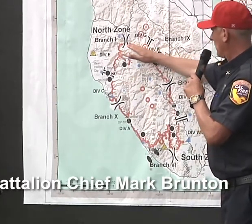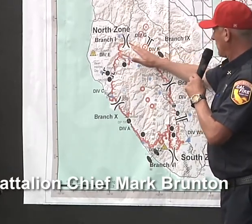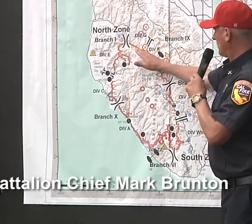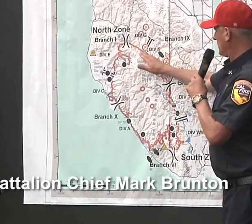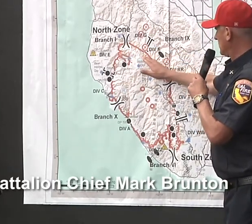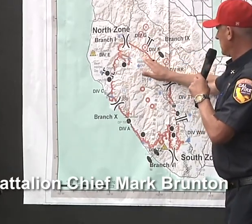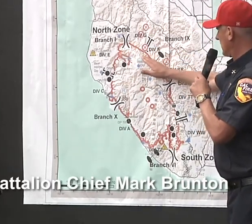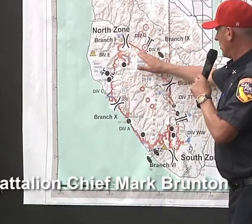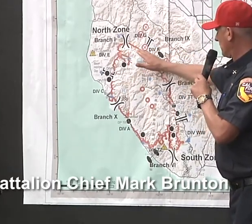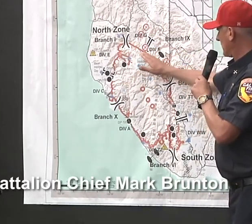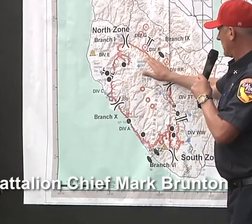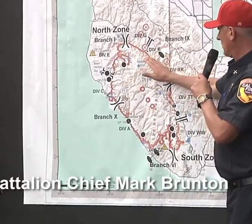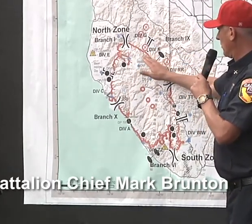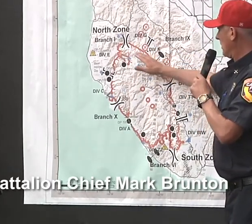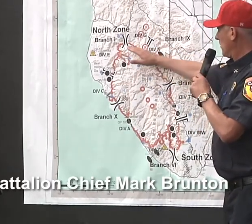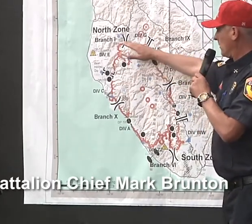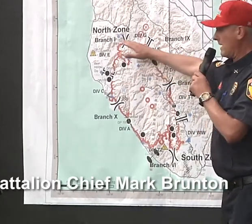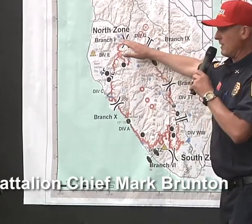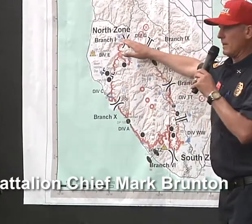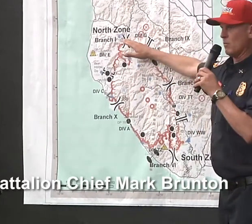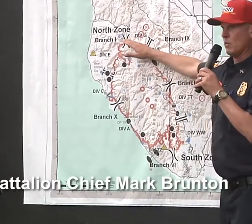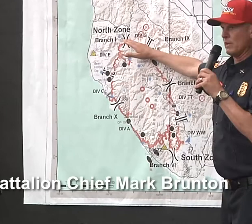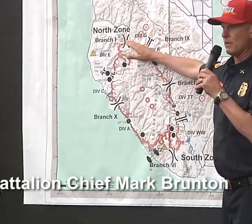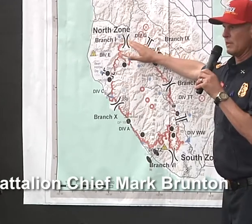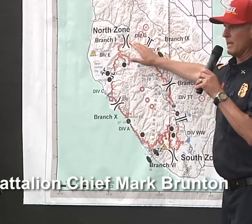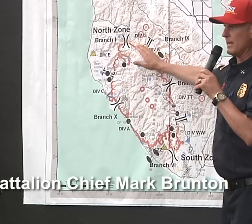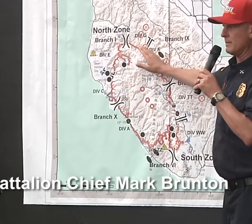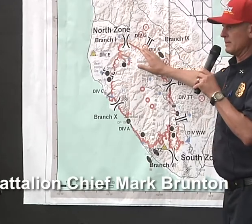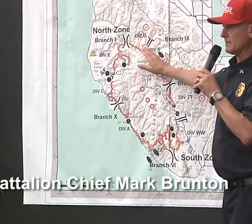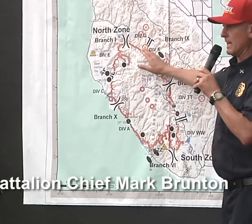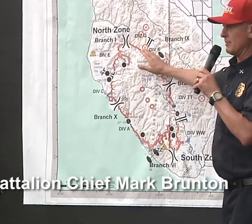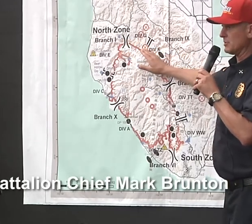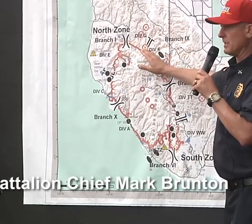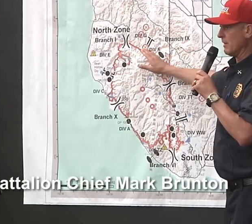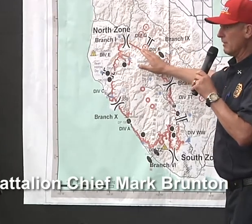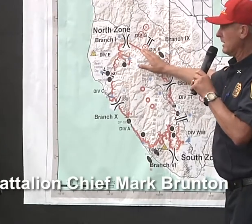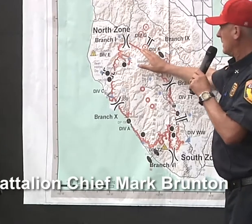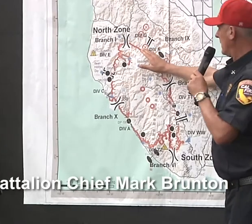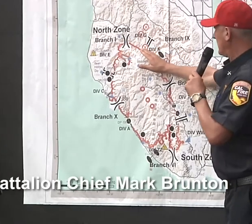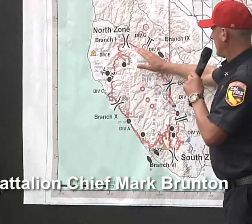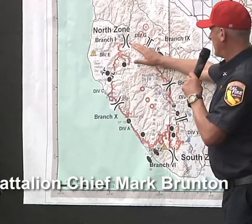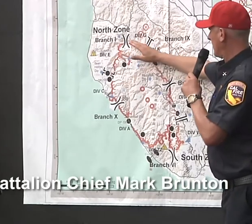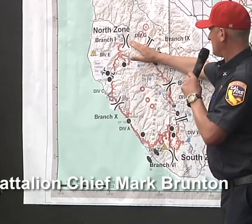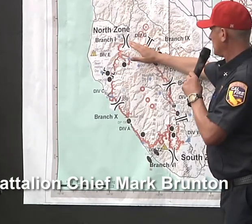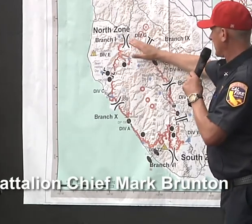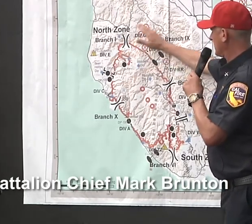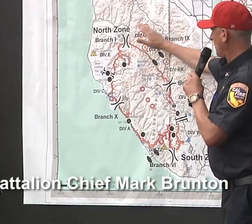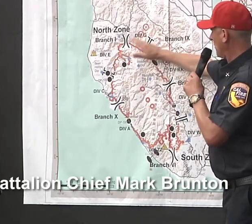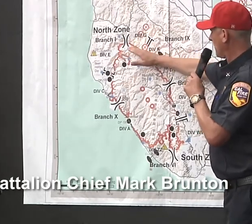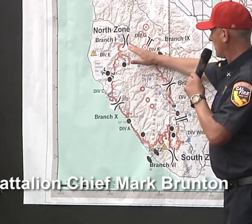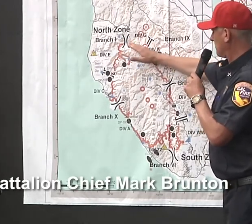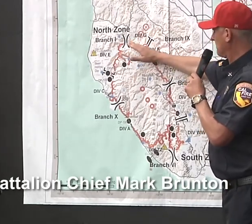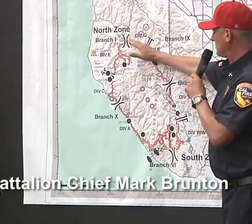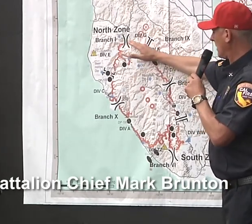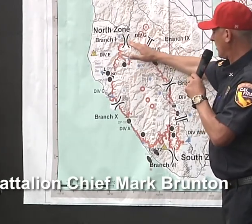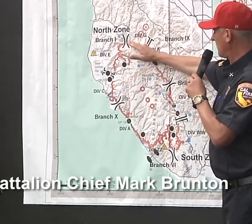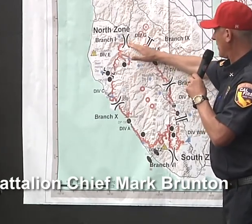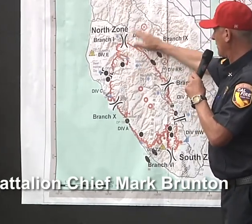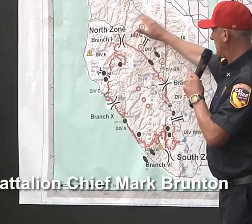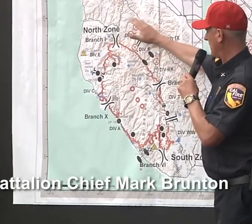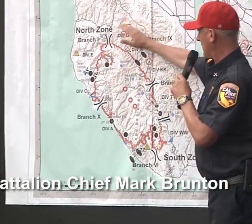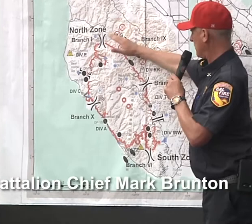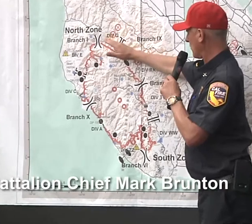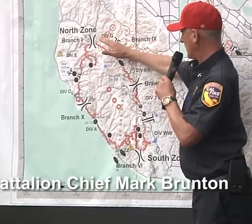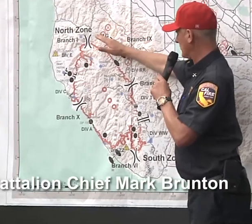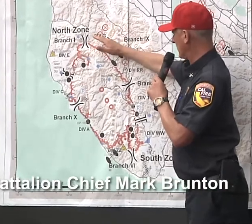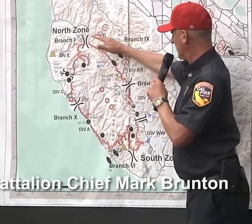part in what we call Division Gulf and Kilo, we have a really good line established there. That it helps protect this top part of the